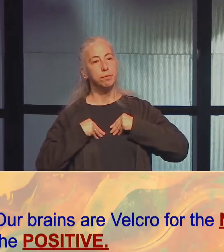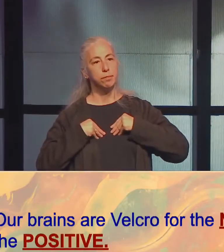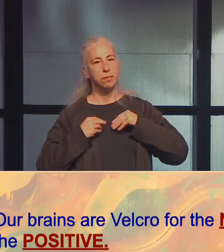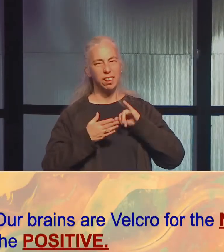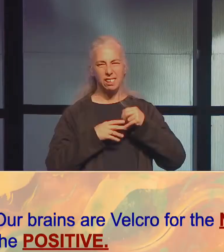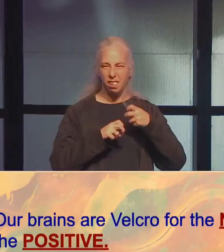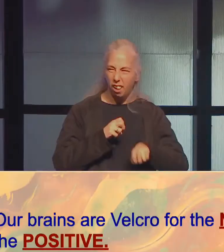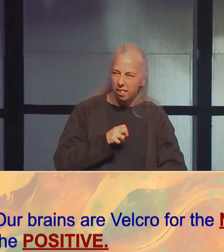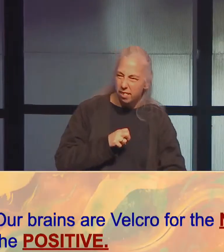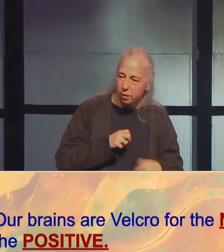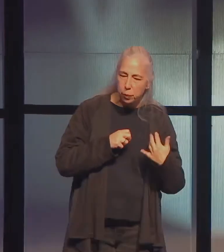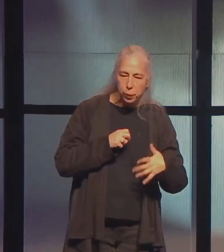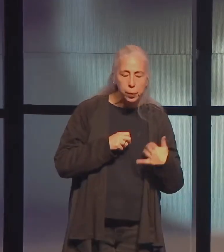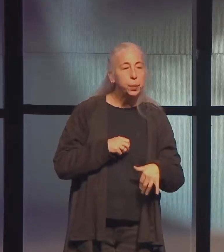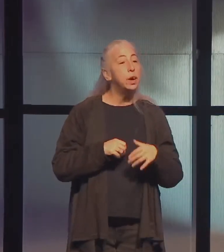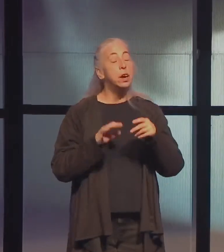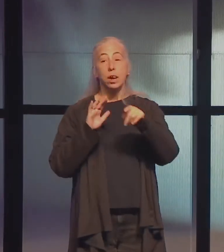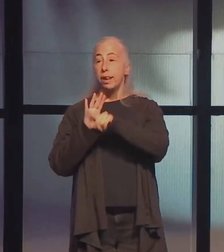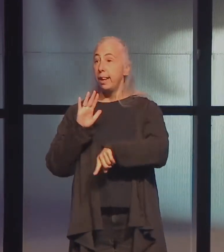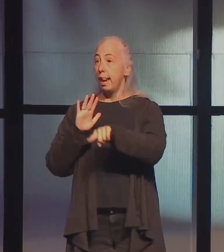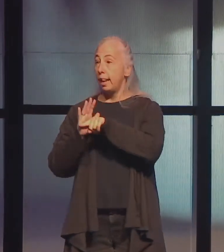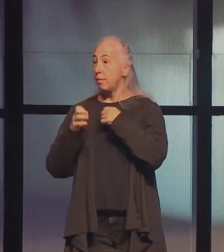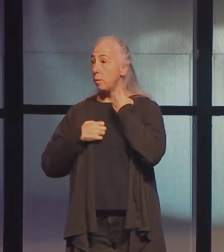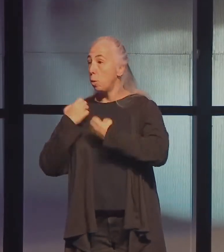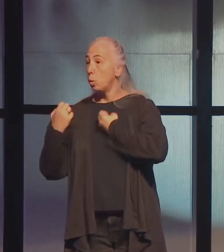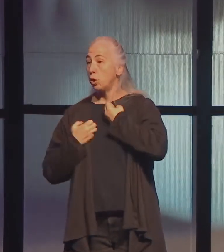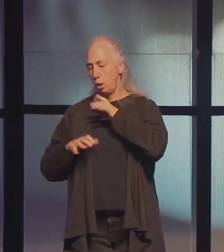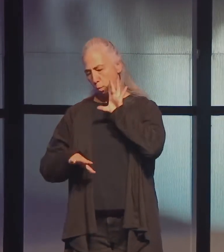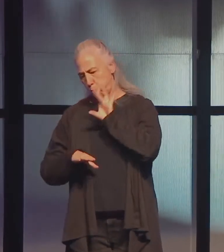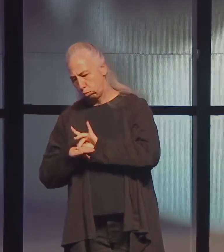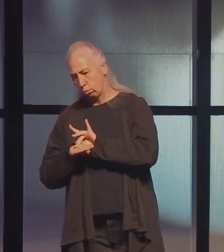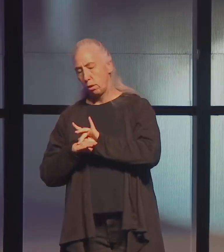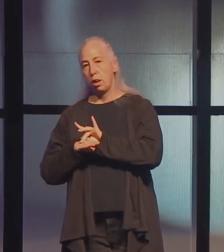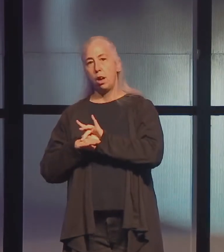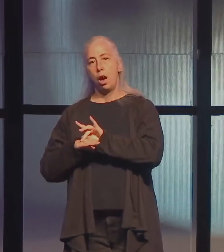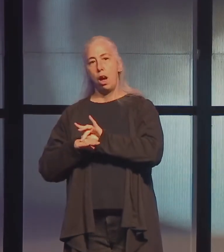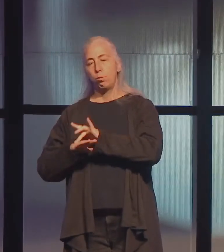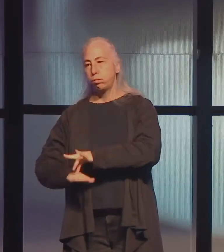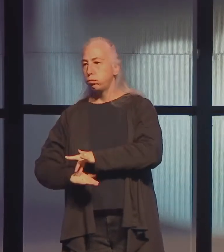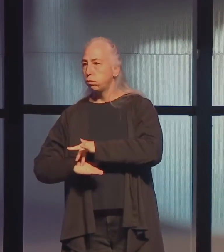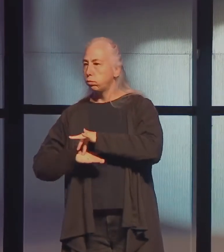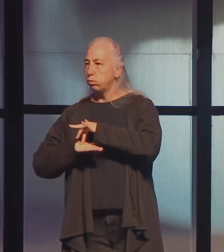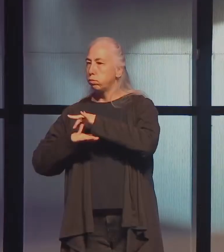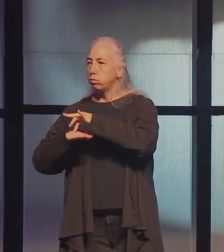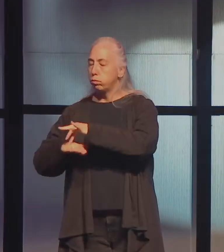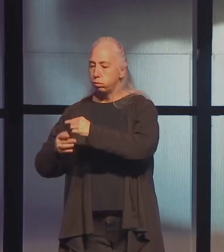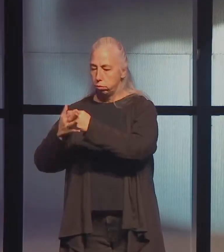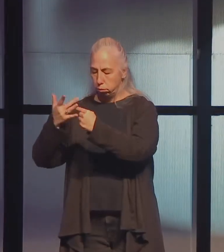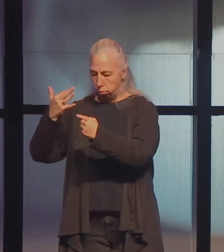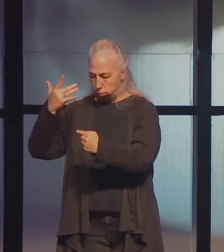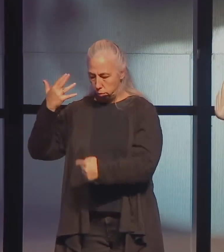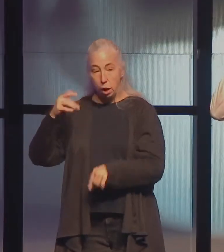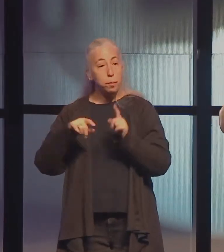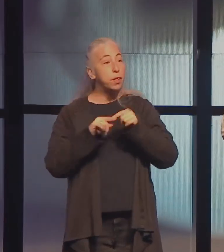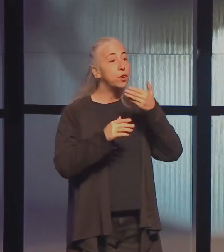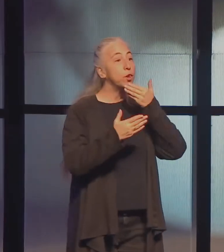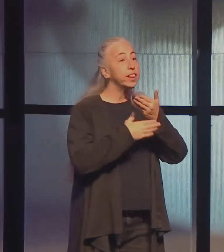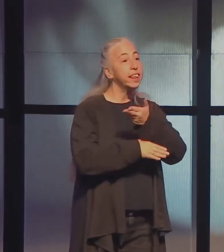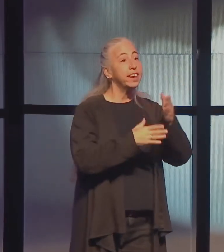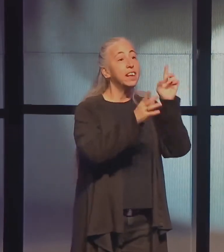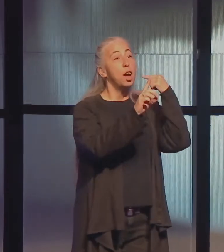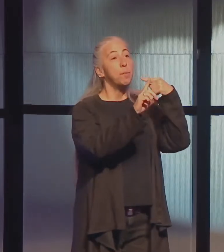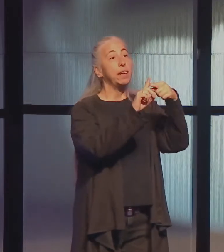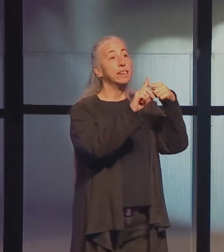for us. So the negative emotions, they stick and they multiply, but the good stuff just slides right off. And so now we're getting this